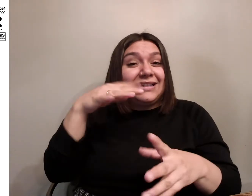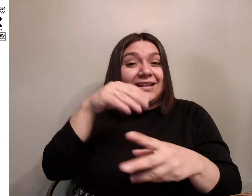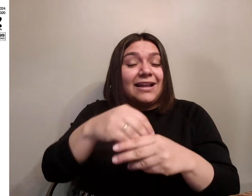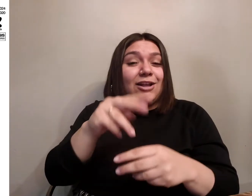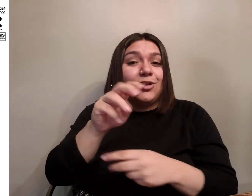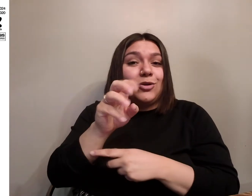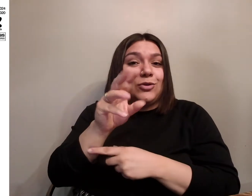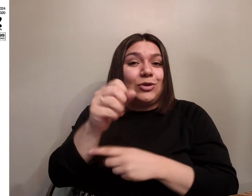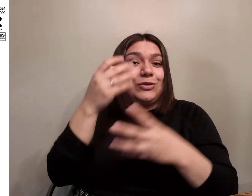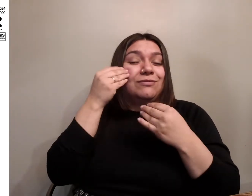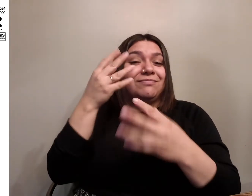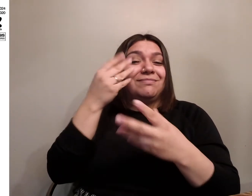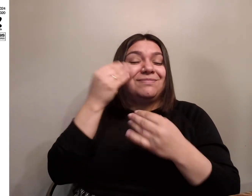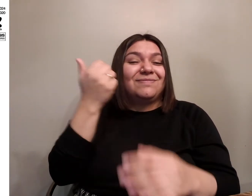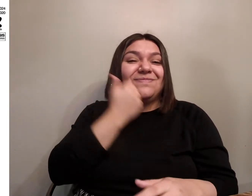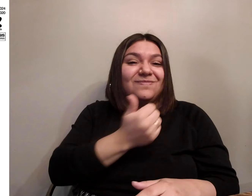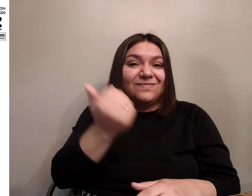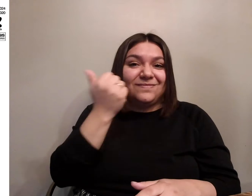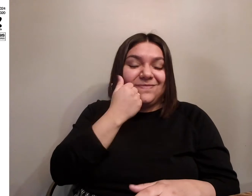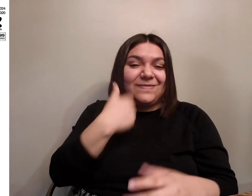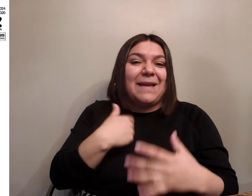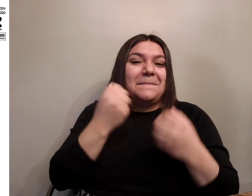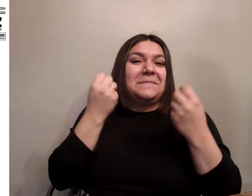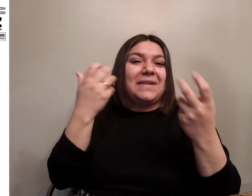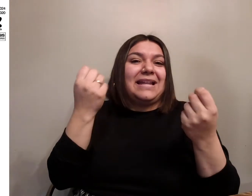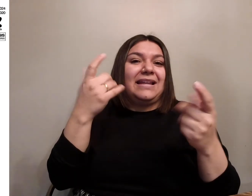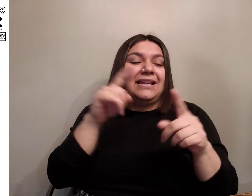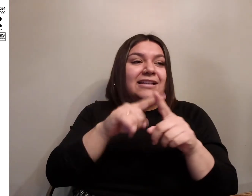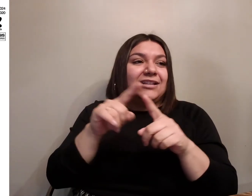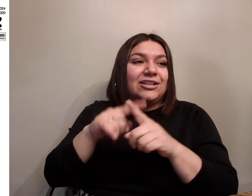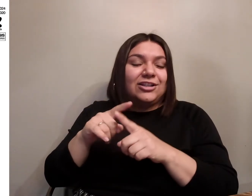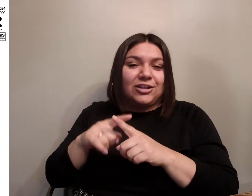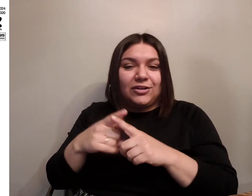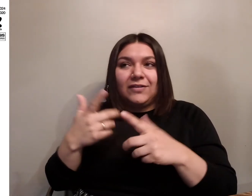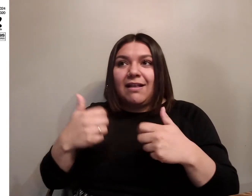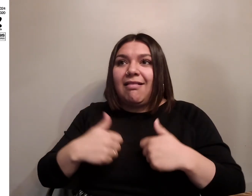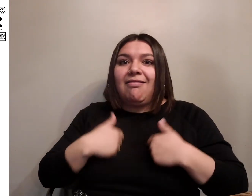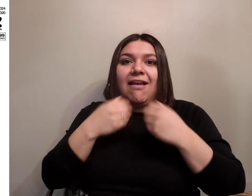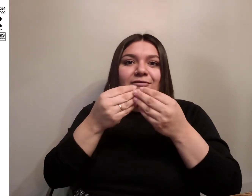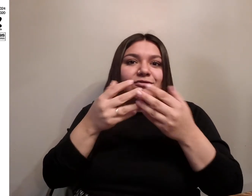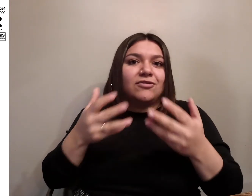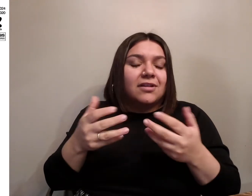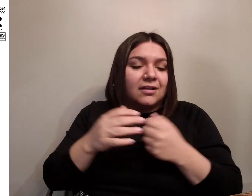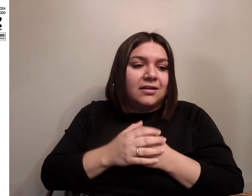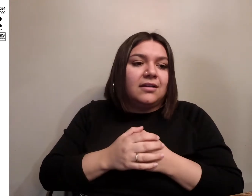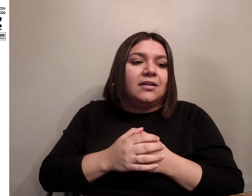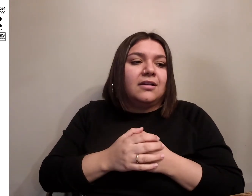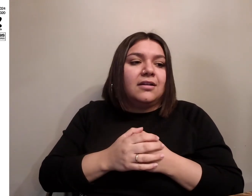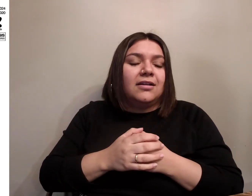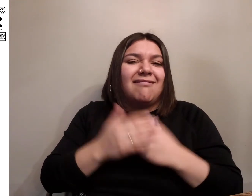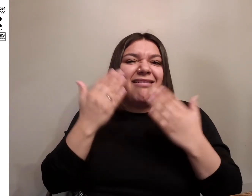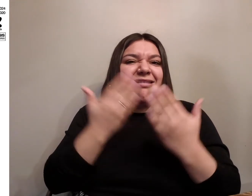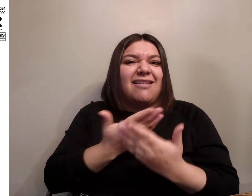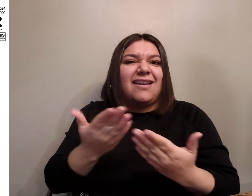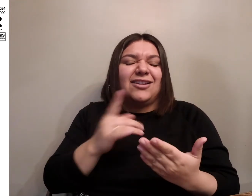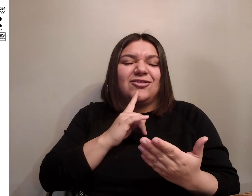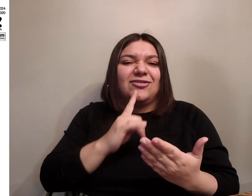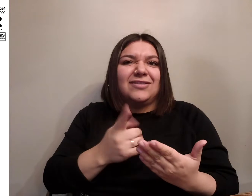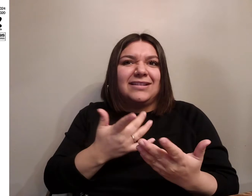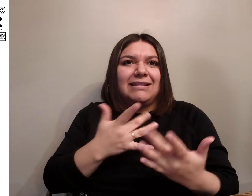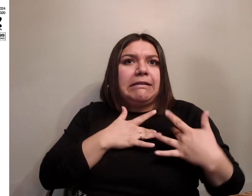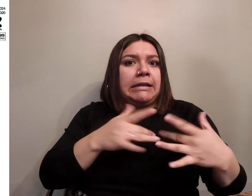scale, the news every day is filled with countless large and